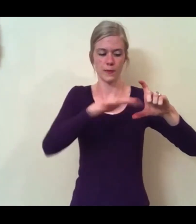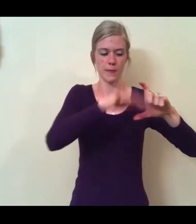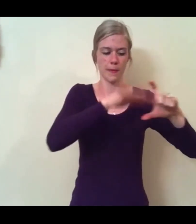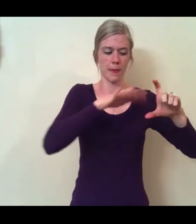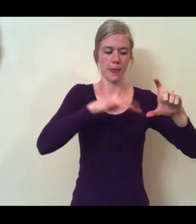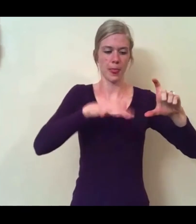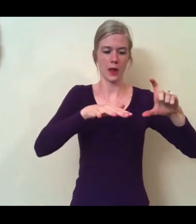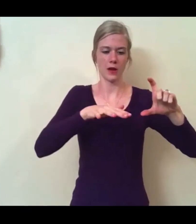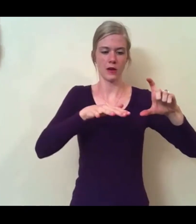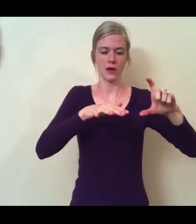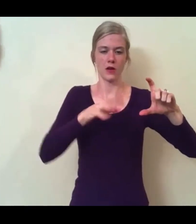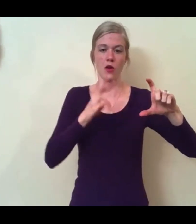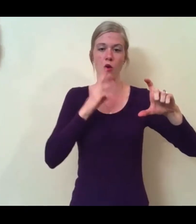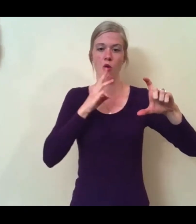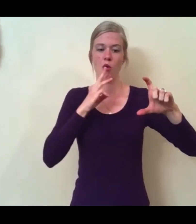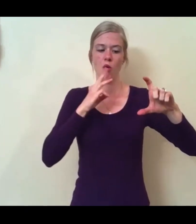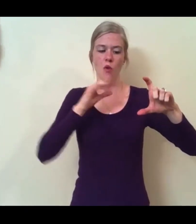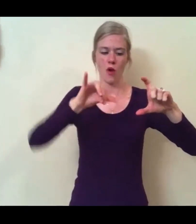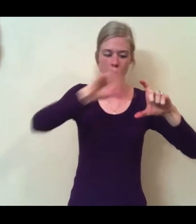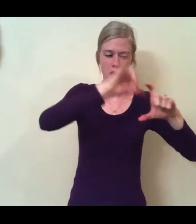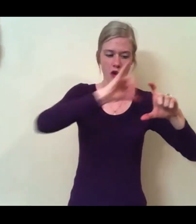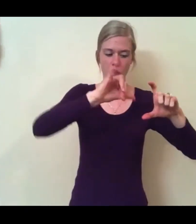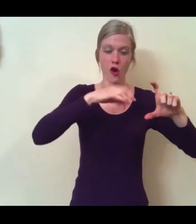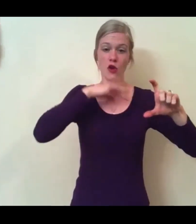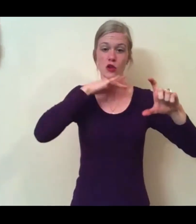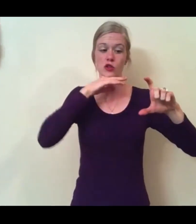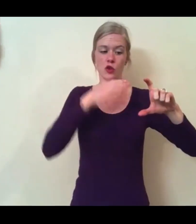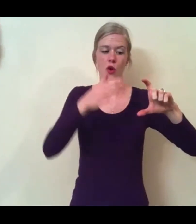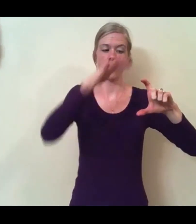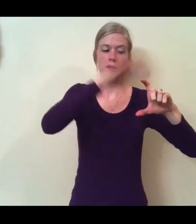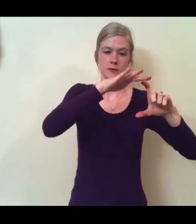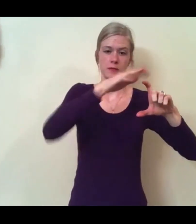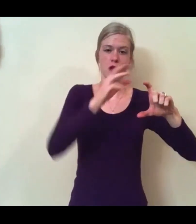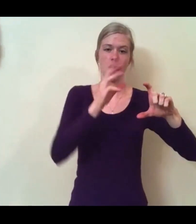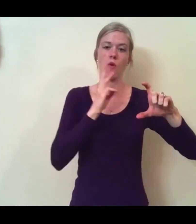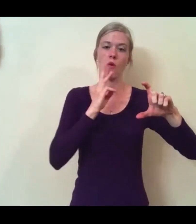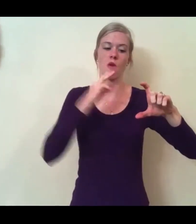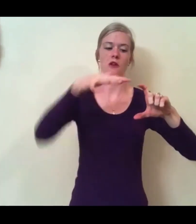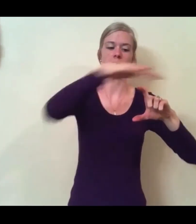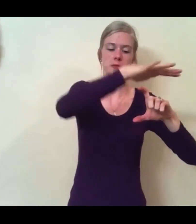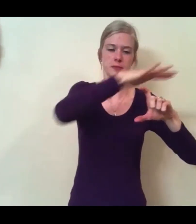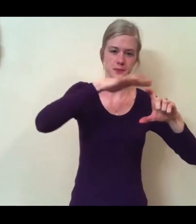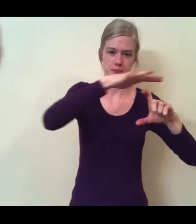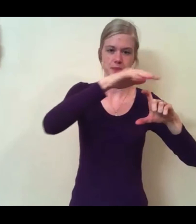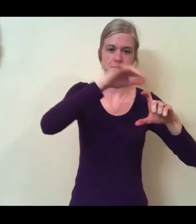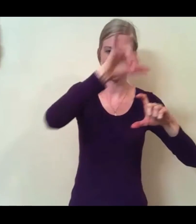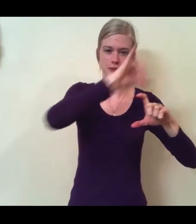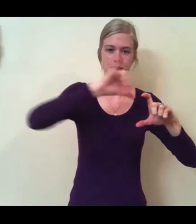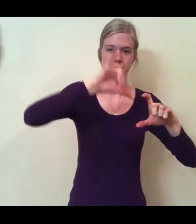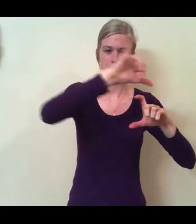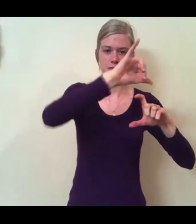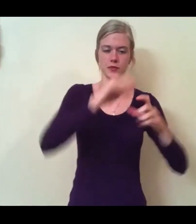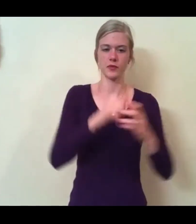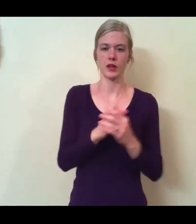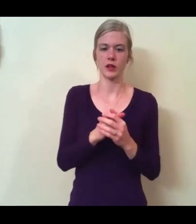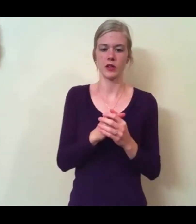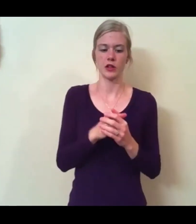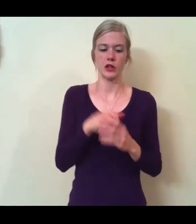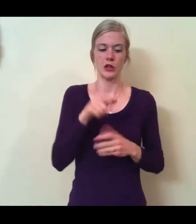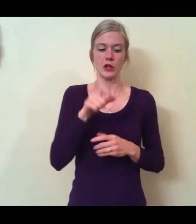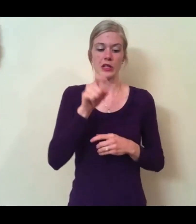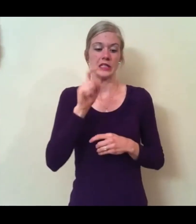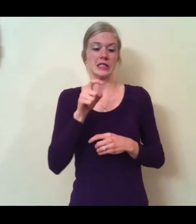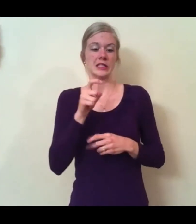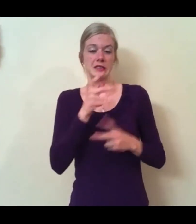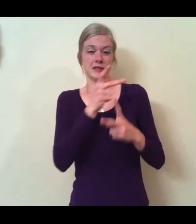again. Now they need to be kept moist, so if the winter rains are late in